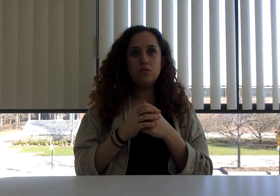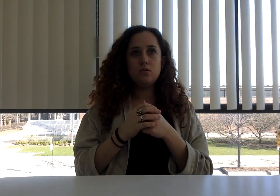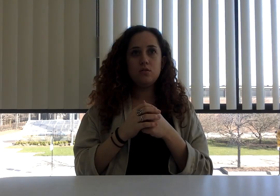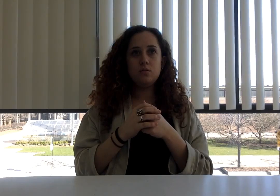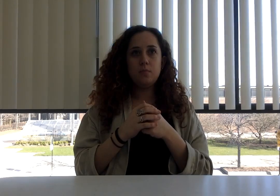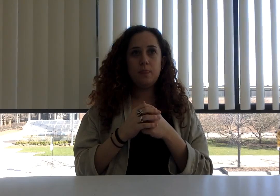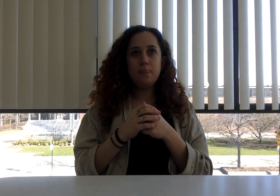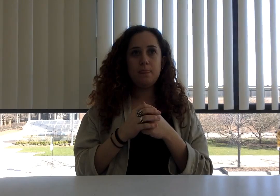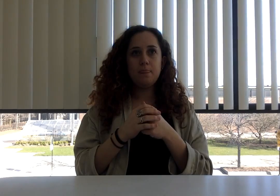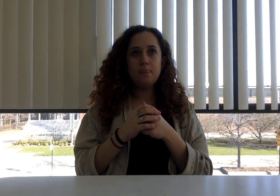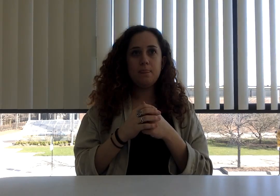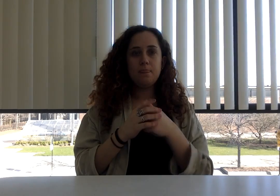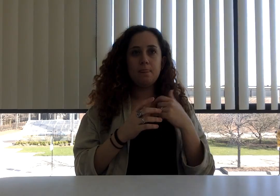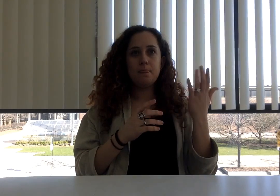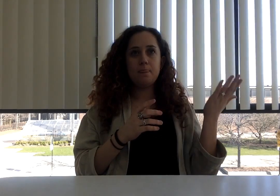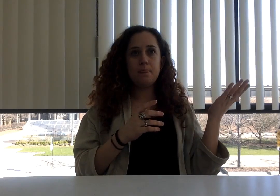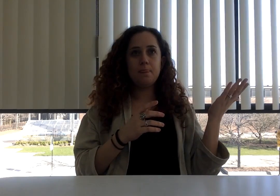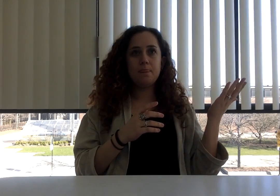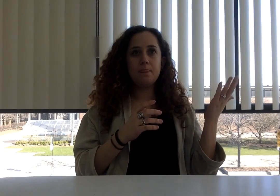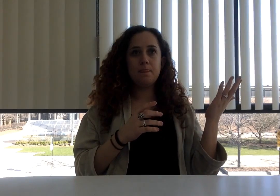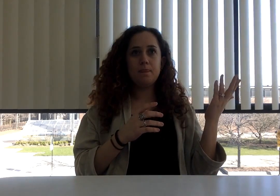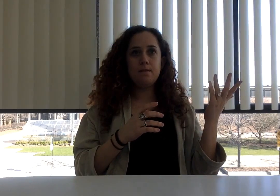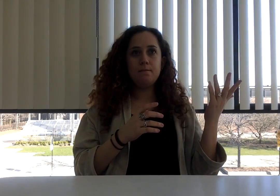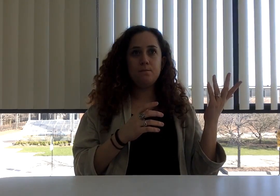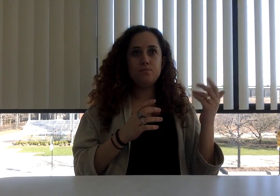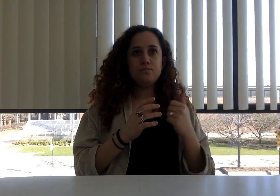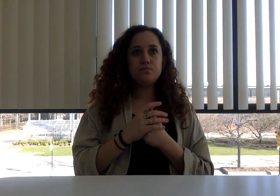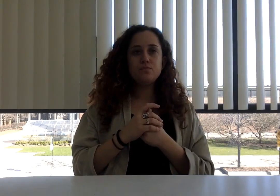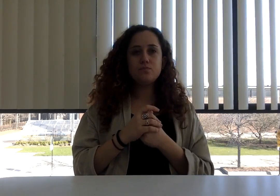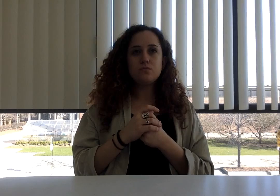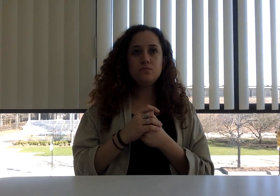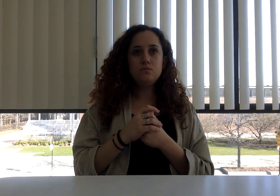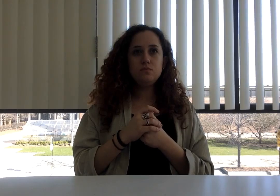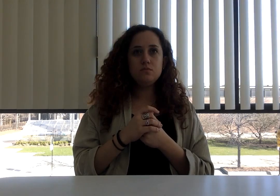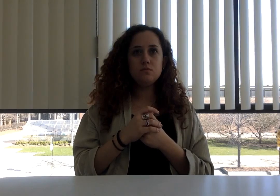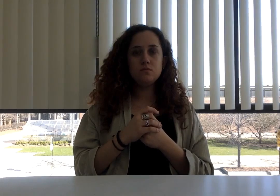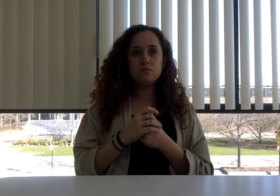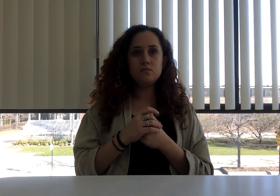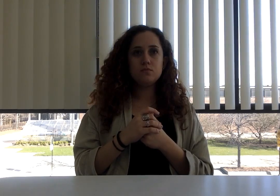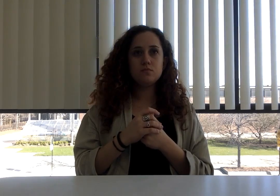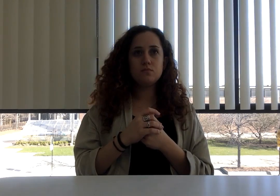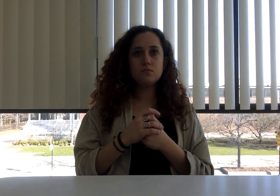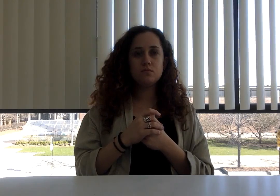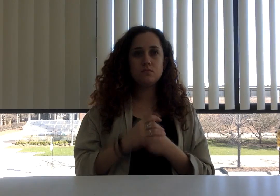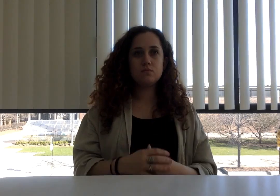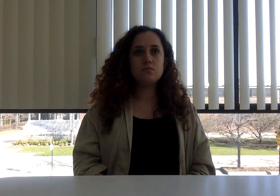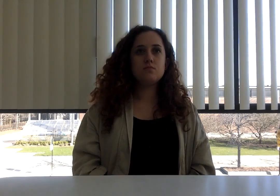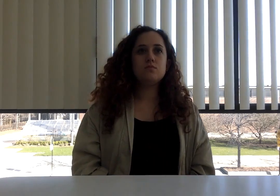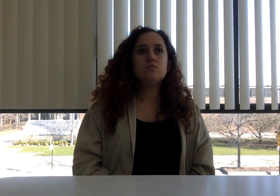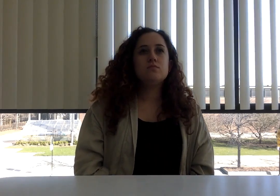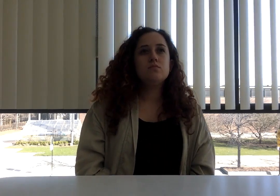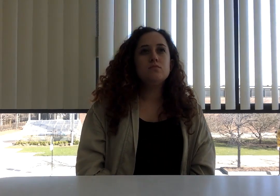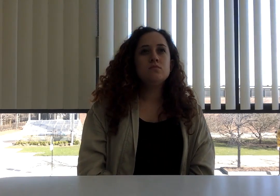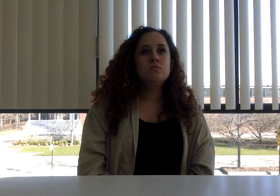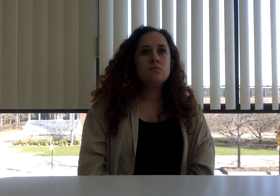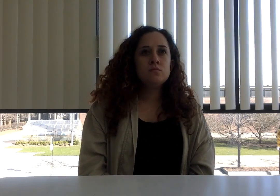Using elimination on the y variable, found x. Then I used x to find y. Having found